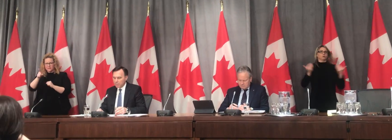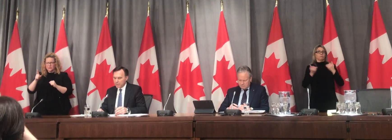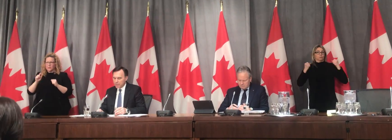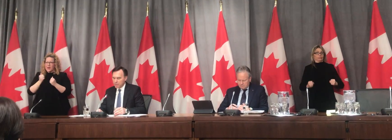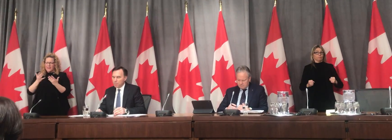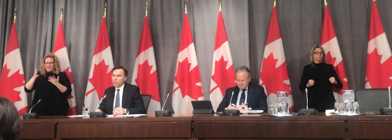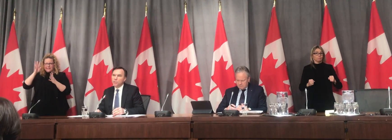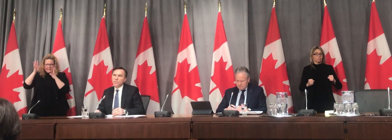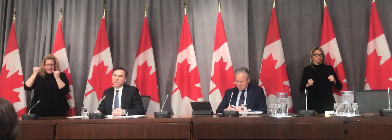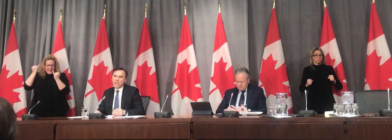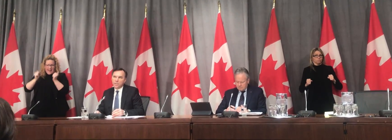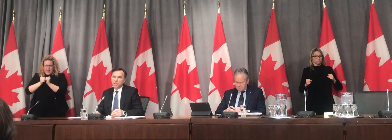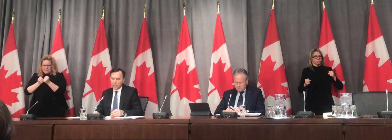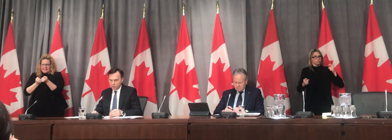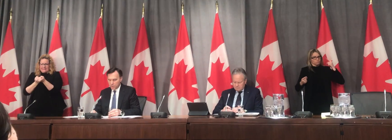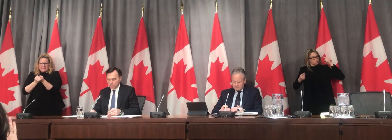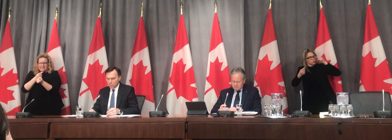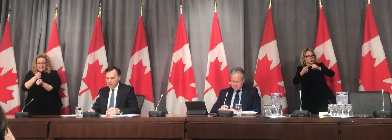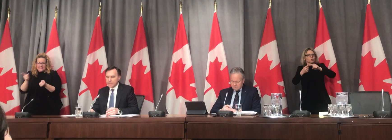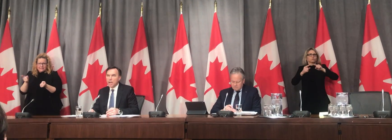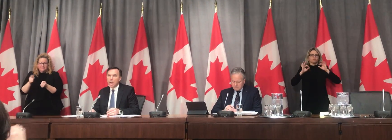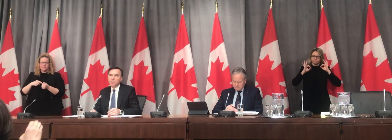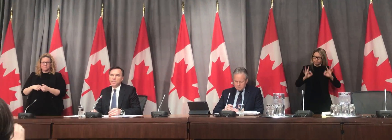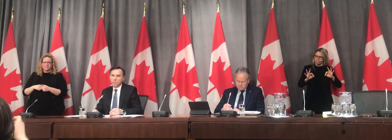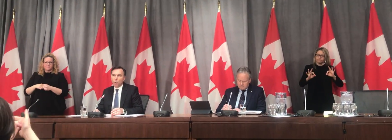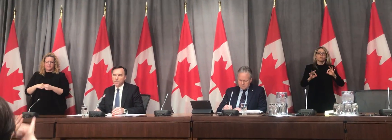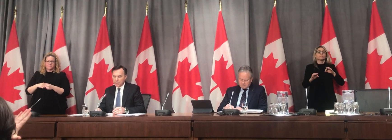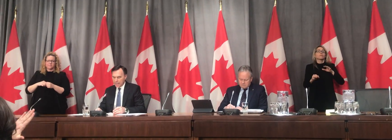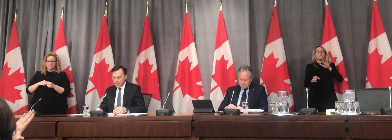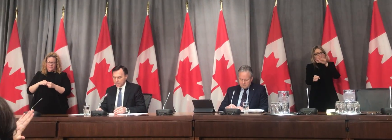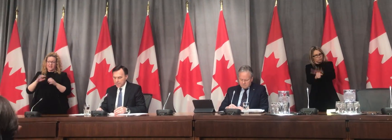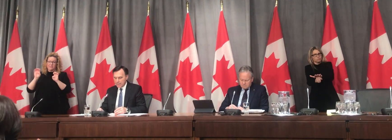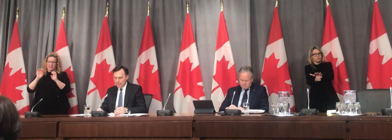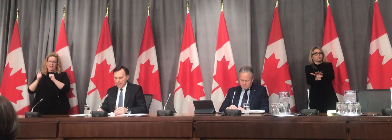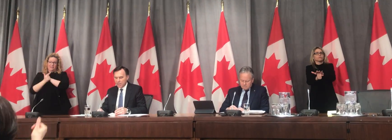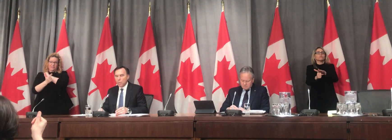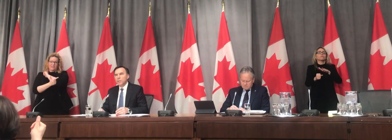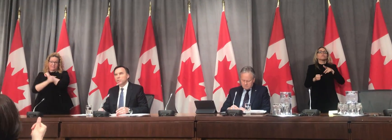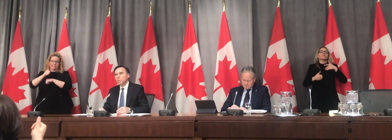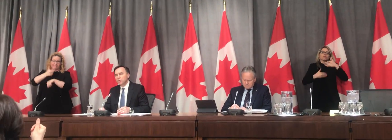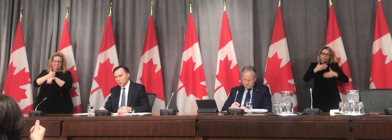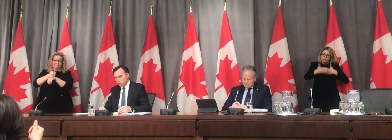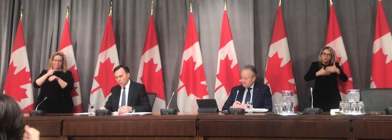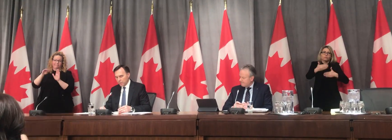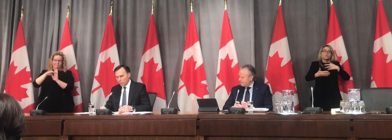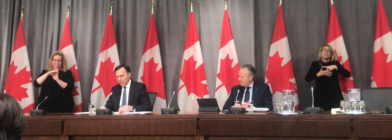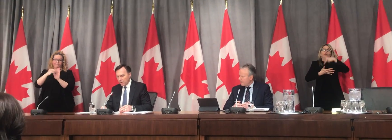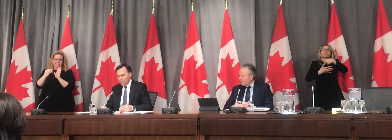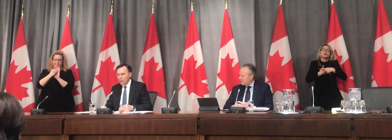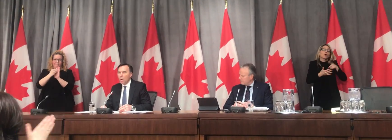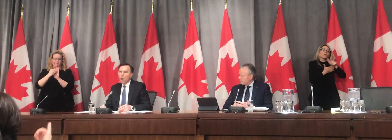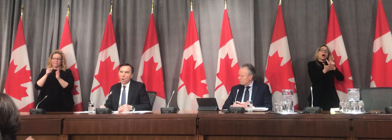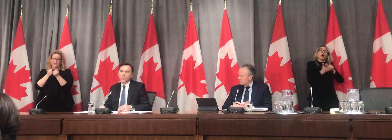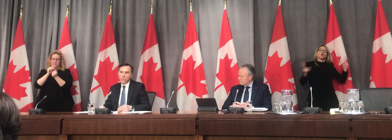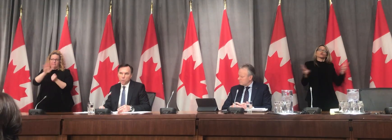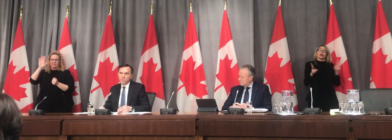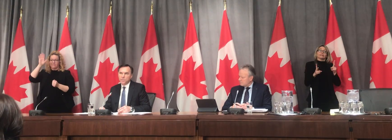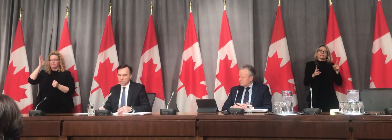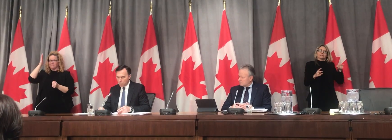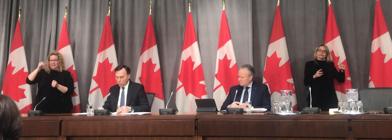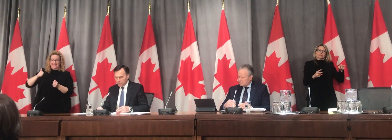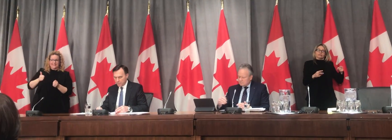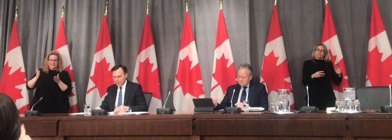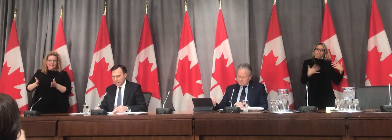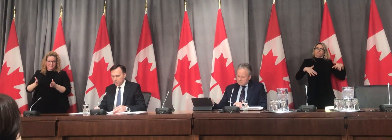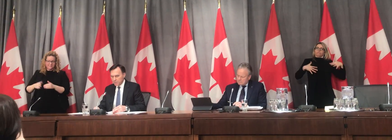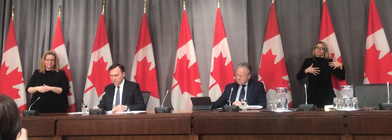we'll be tabling emergency legislation to provide timely support to Canadians, as well as to ensure that we have all the tools